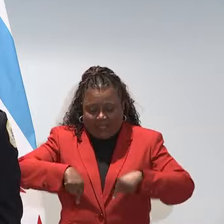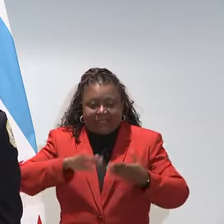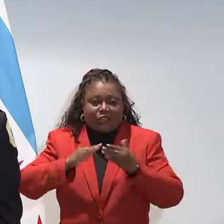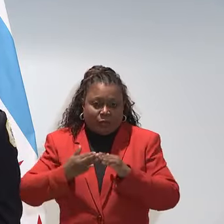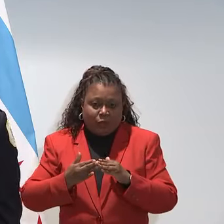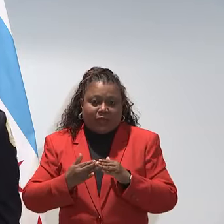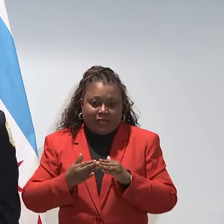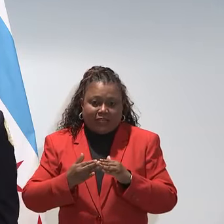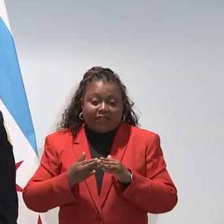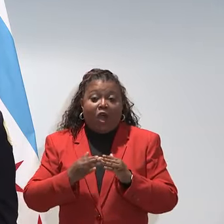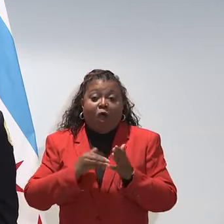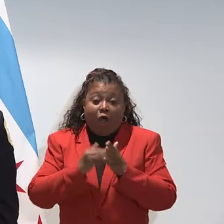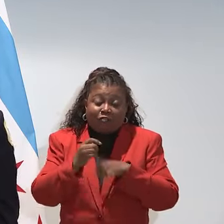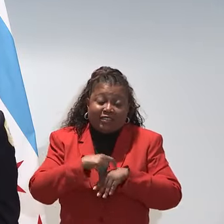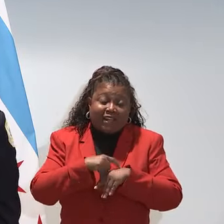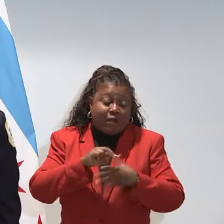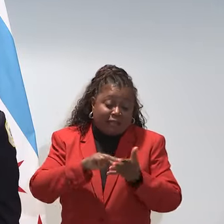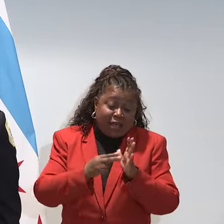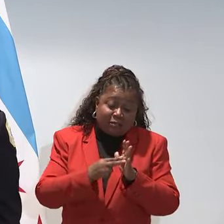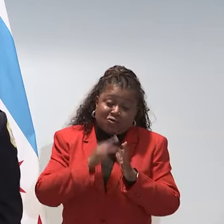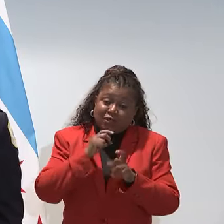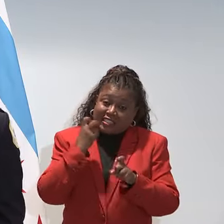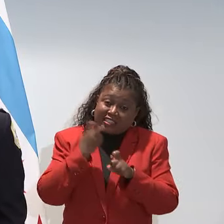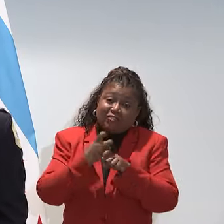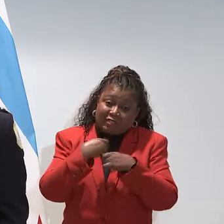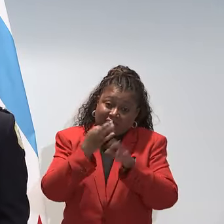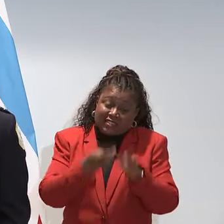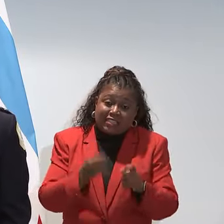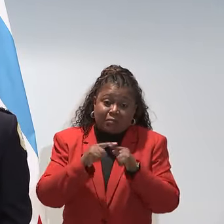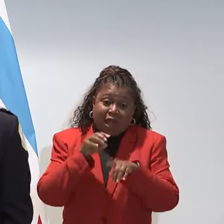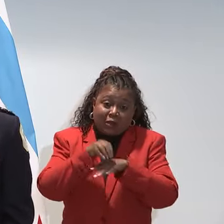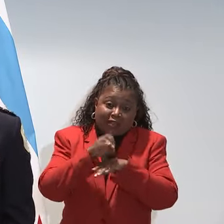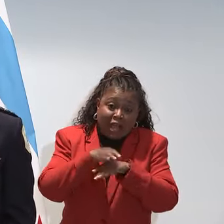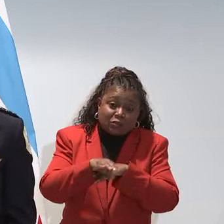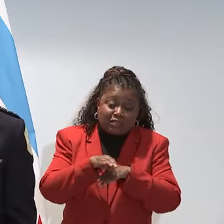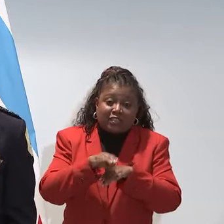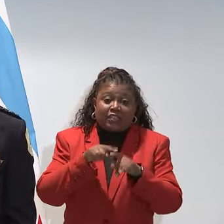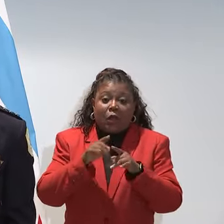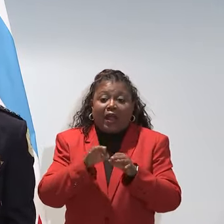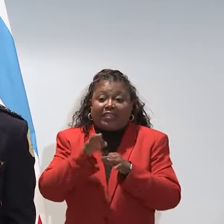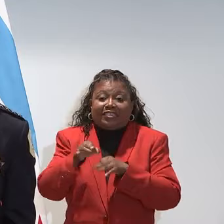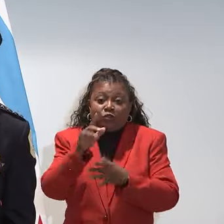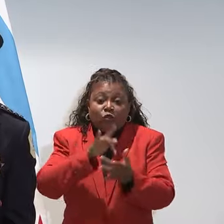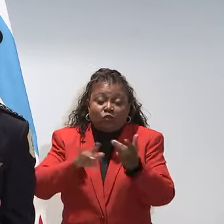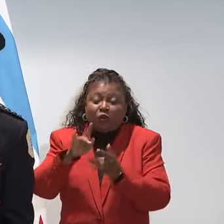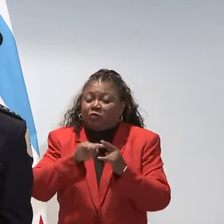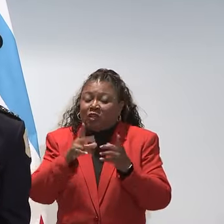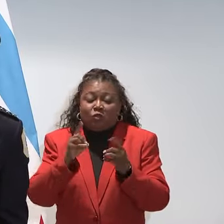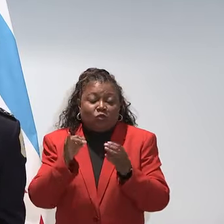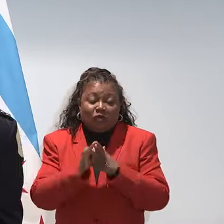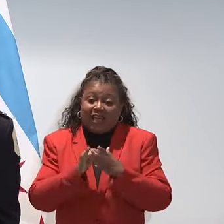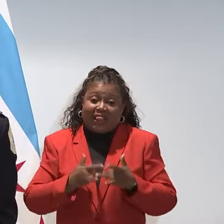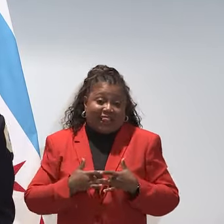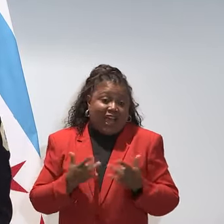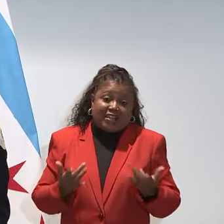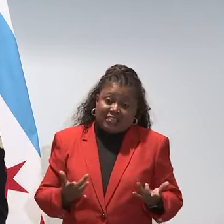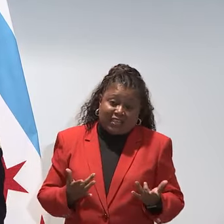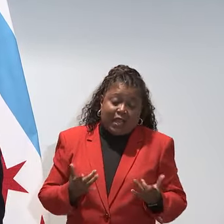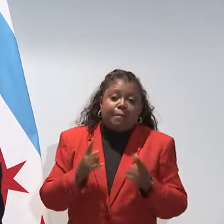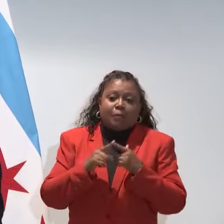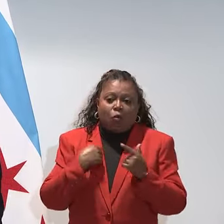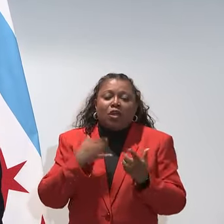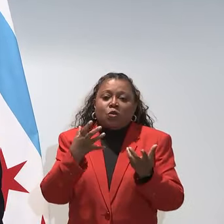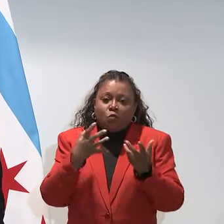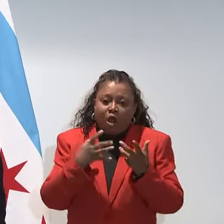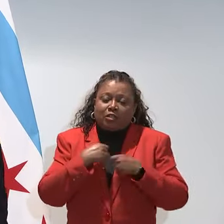community. Oftentimes that means very difficult decisions about canceling off days and extending tours. We don't do that lightly. But